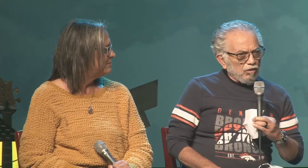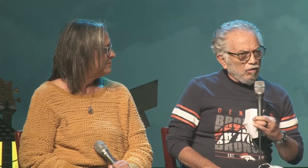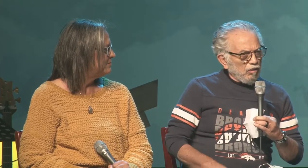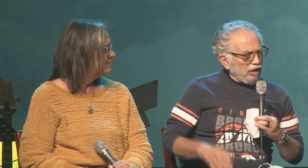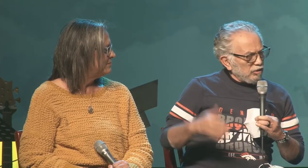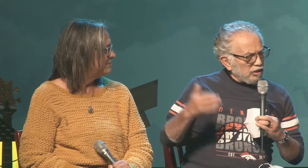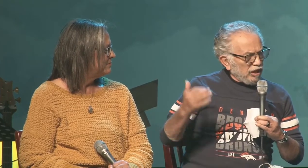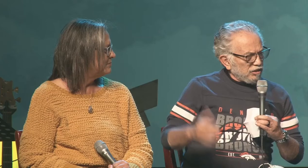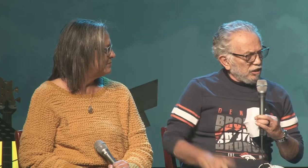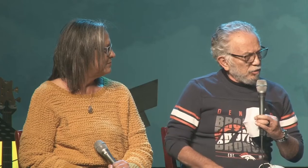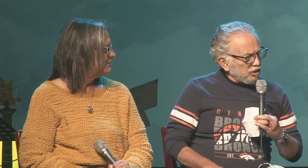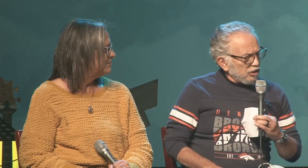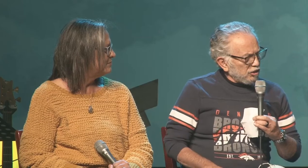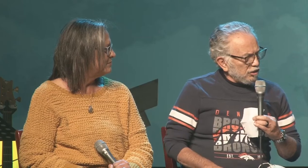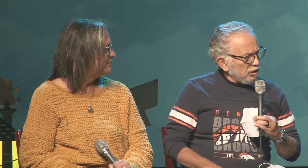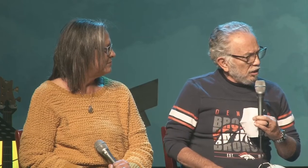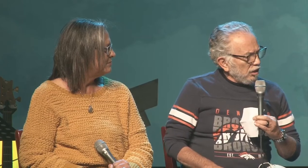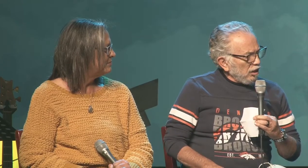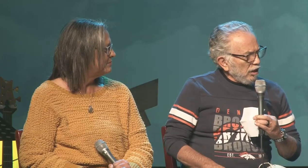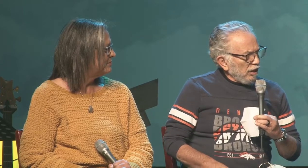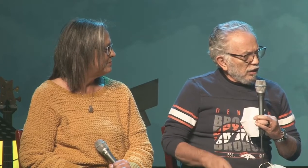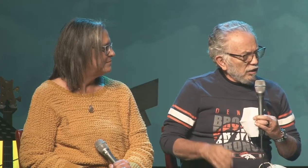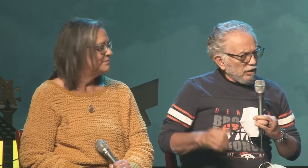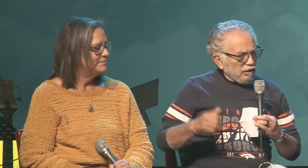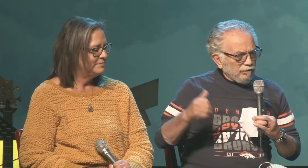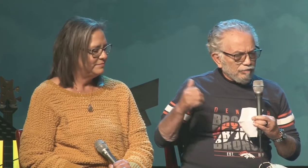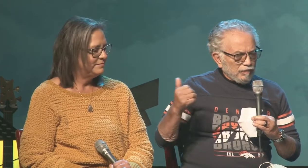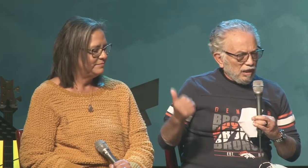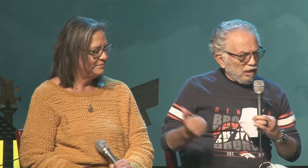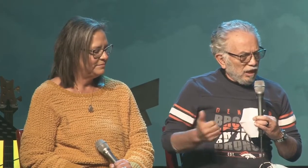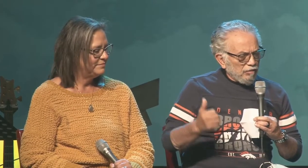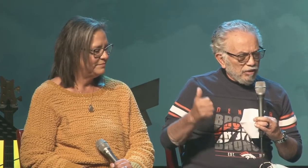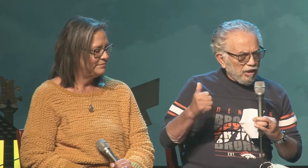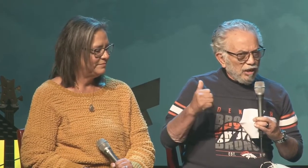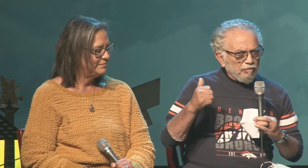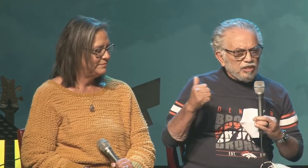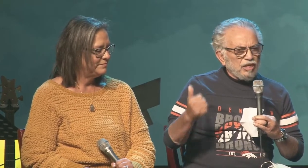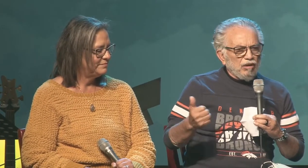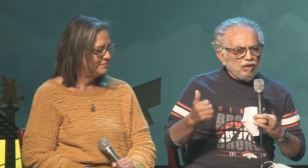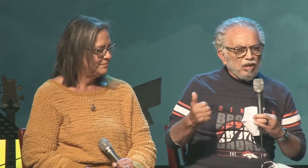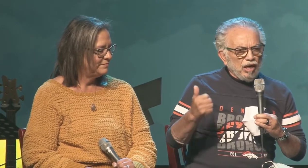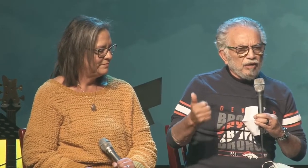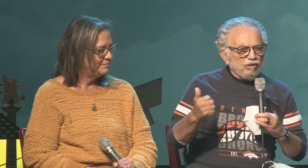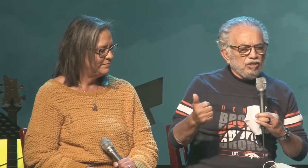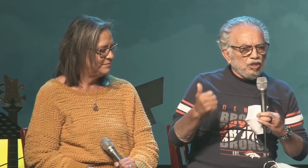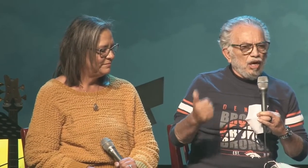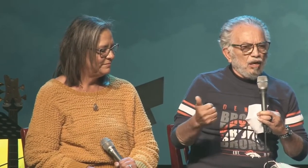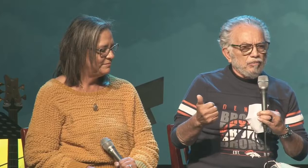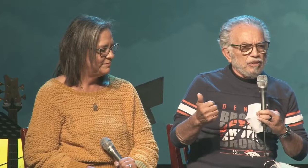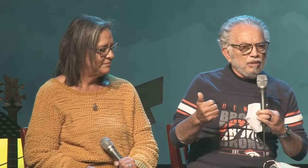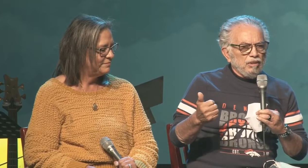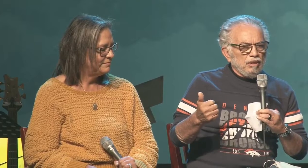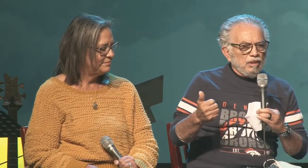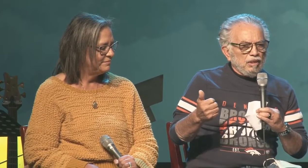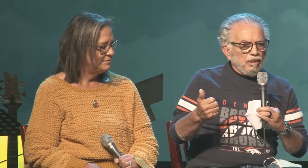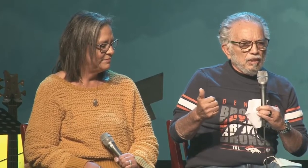years ago I was in that same position, and I missed out on a lot of good